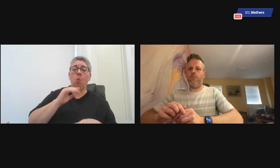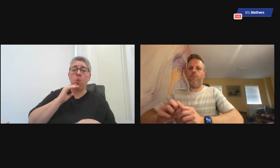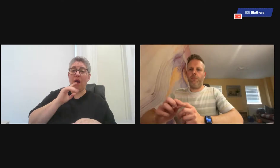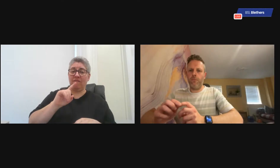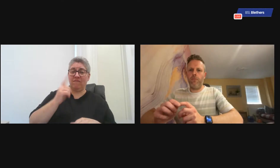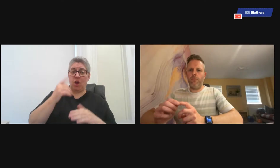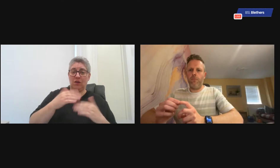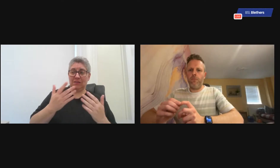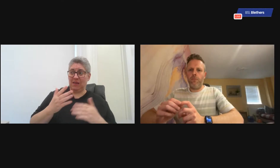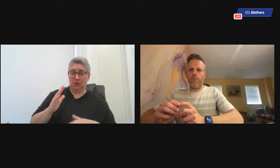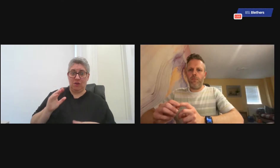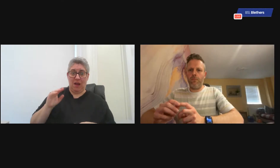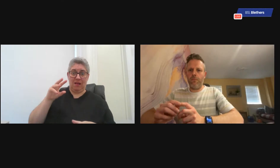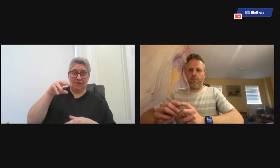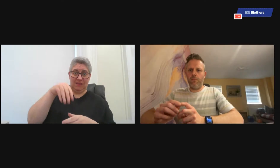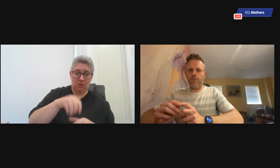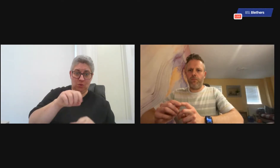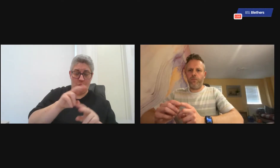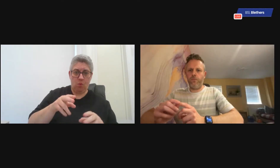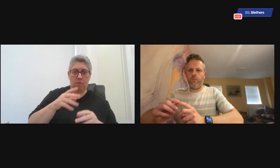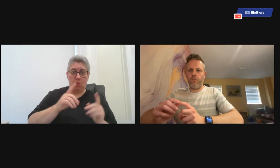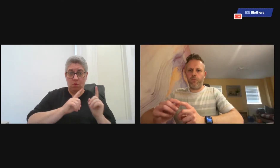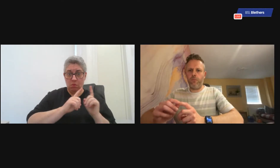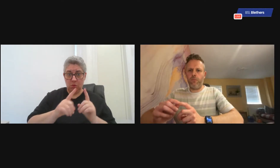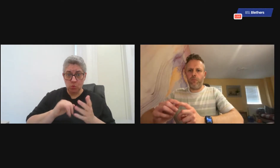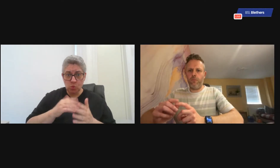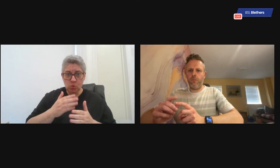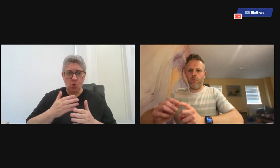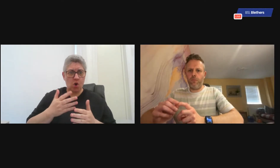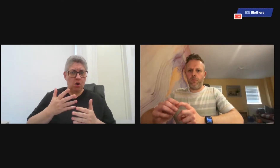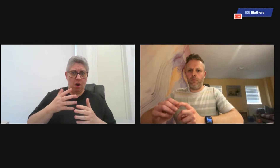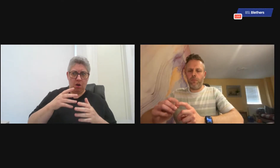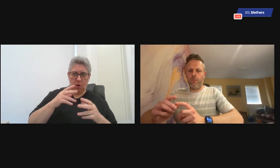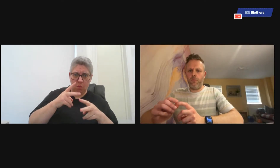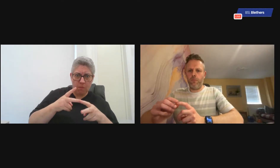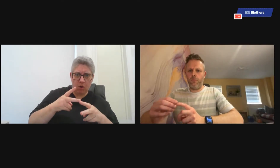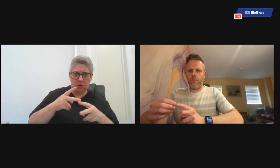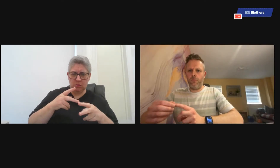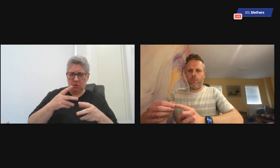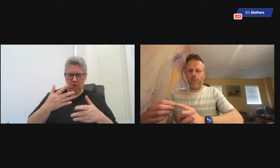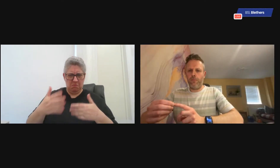in Scotland. But we know what you mean in terms of clearance.